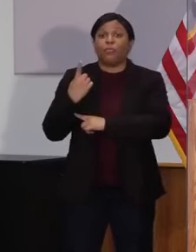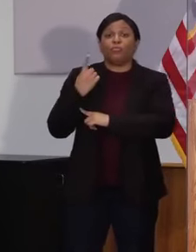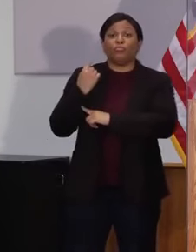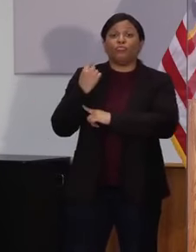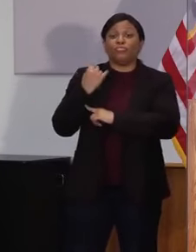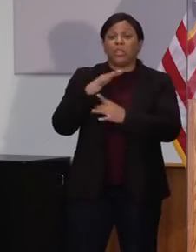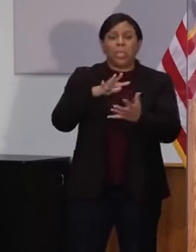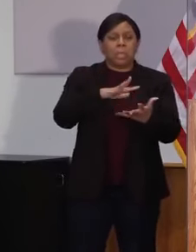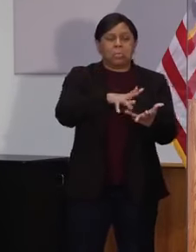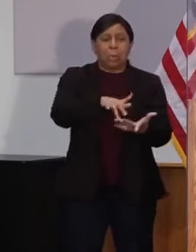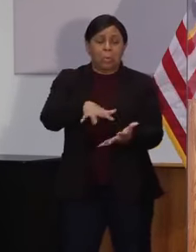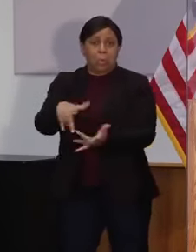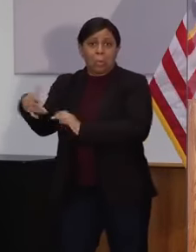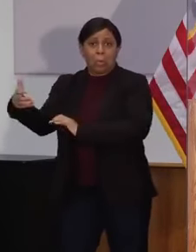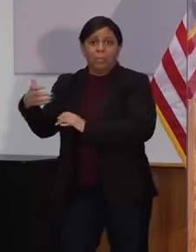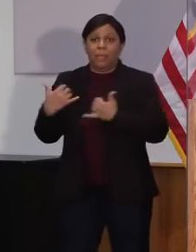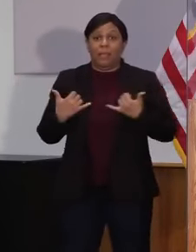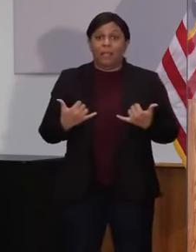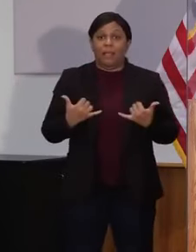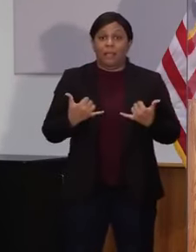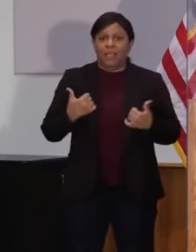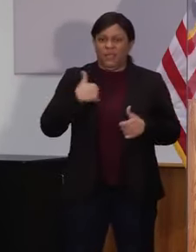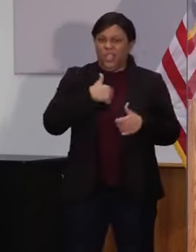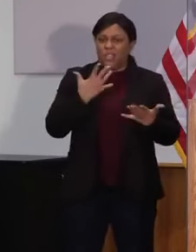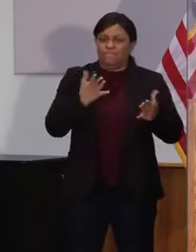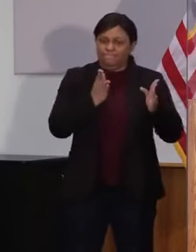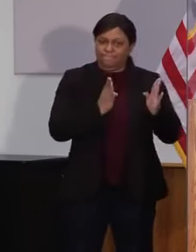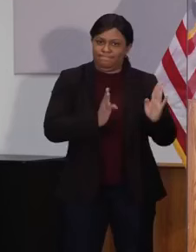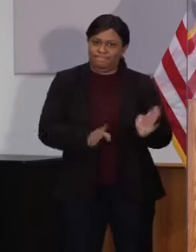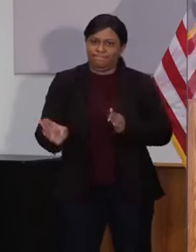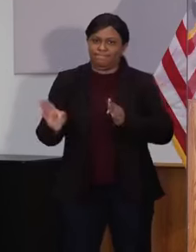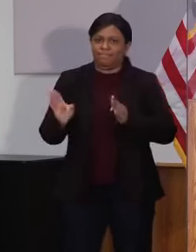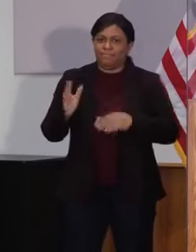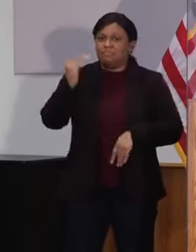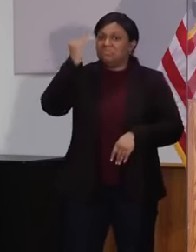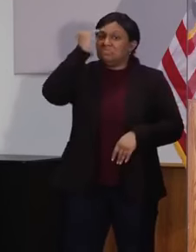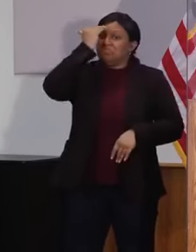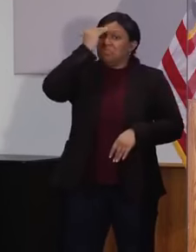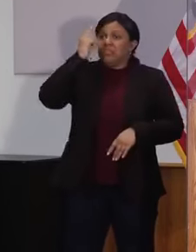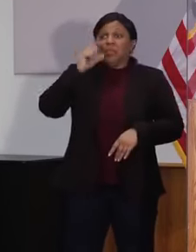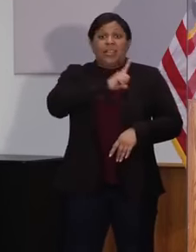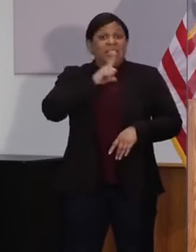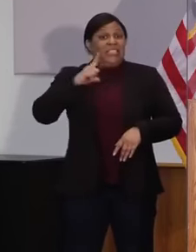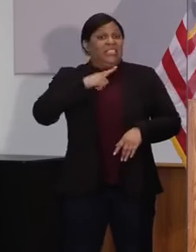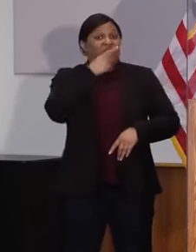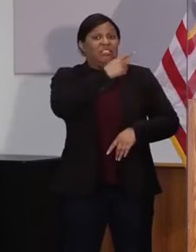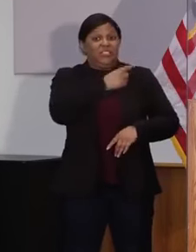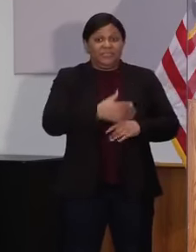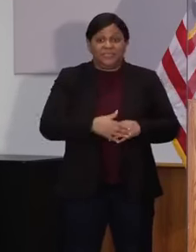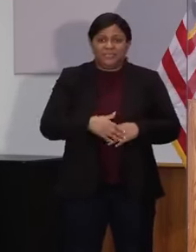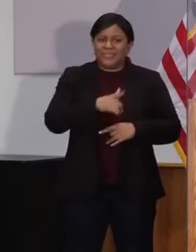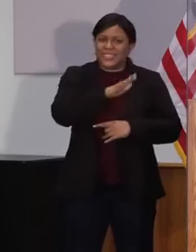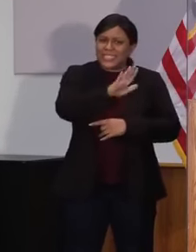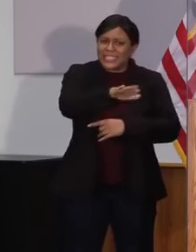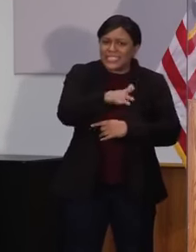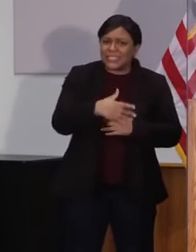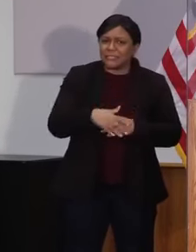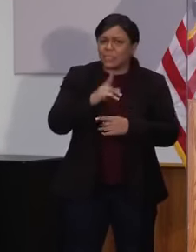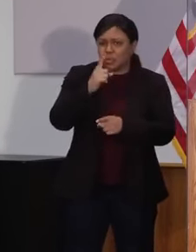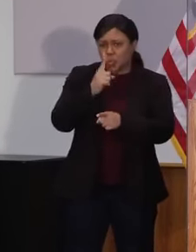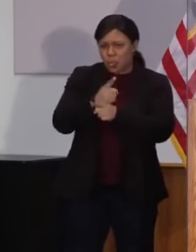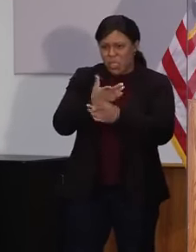prepare. Now, I understand there's always a little back and forth in the legislature about what is and isn't justified, but to me,